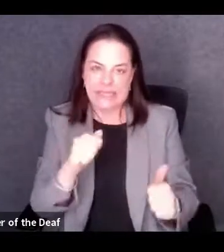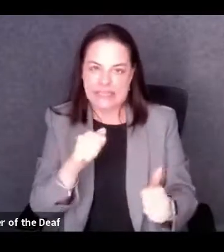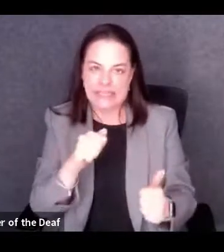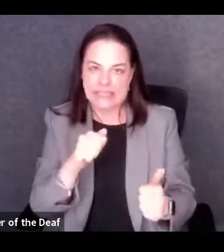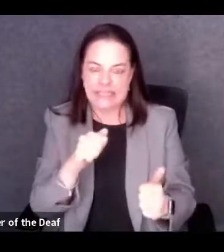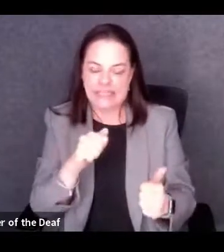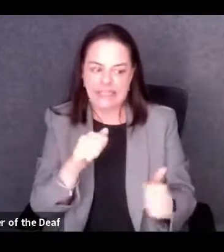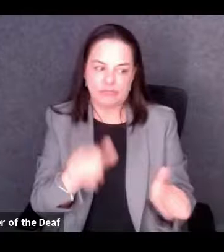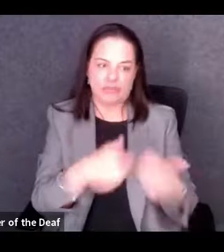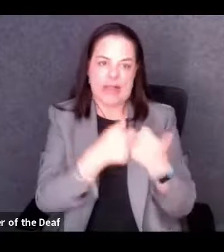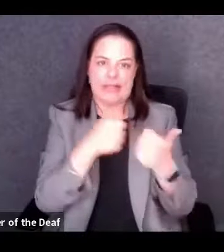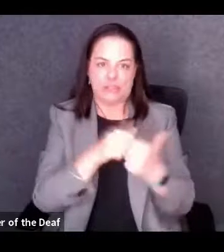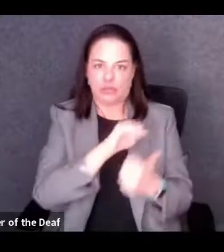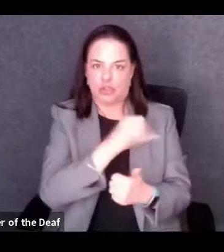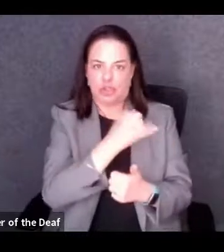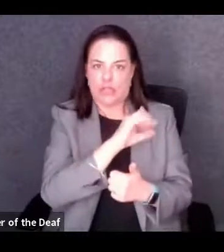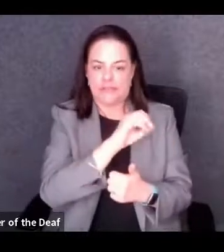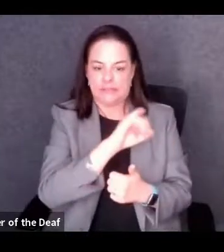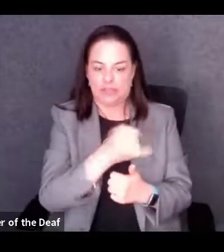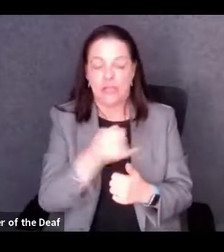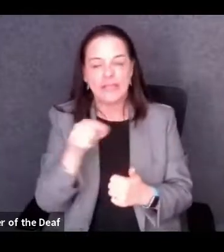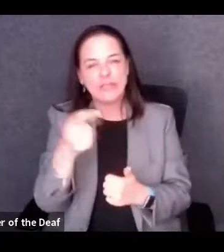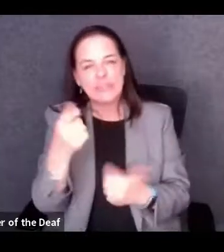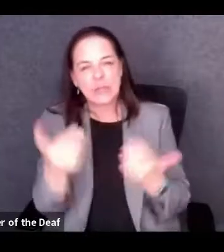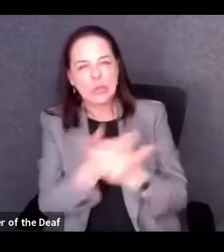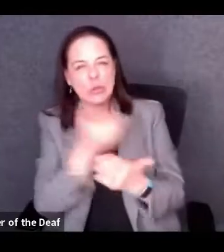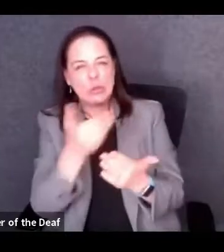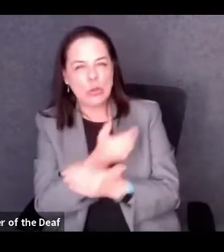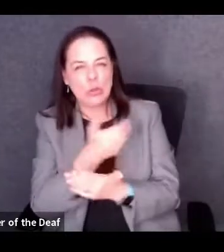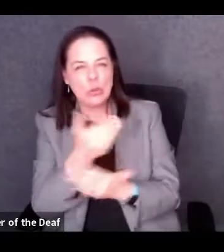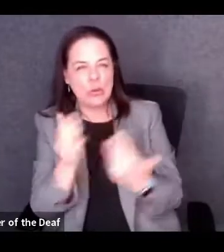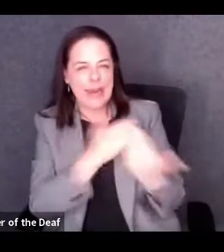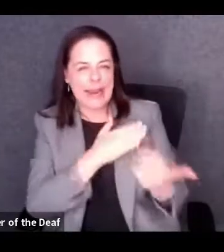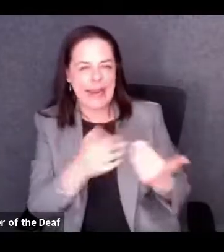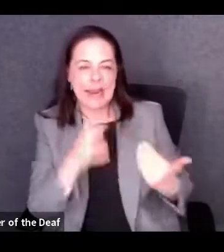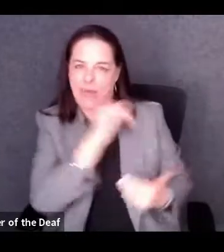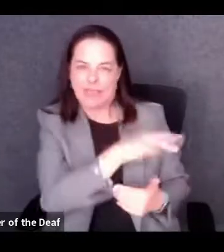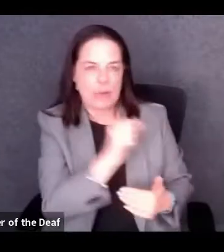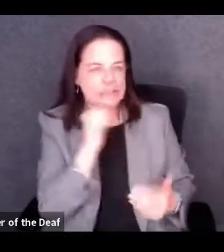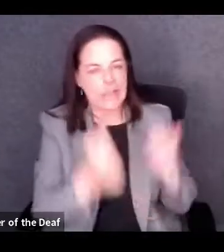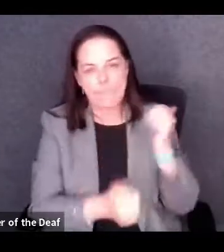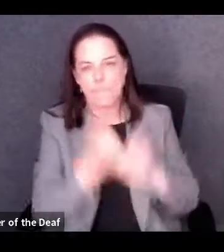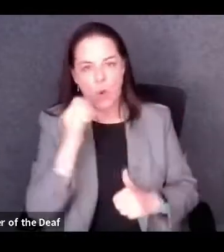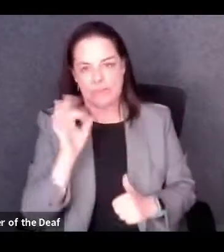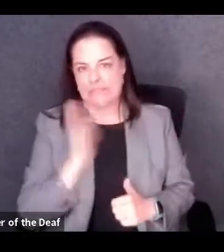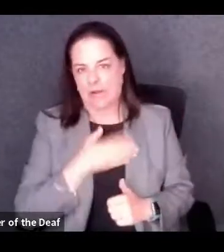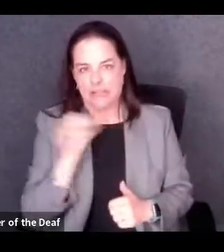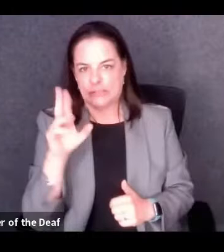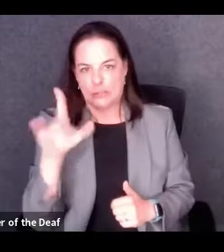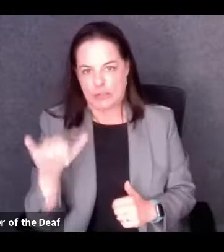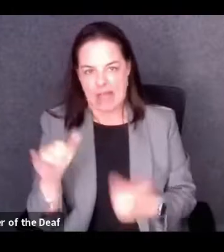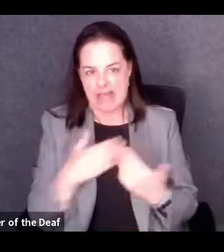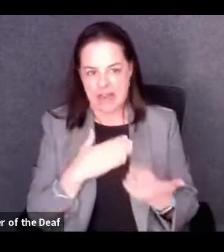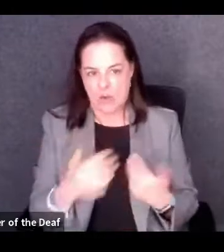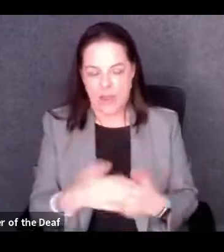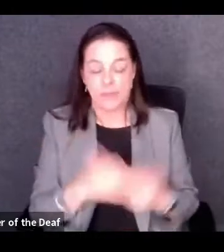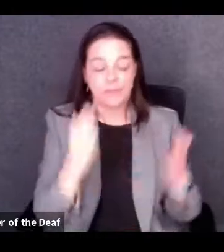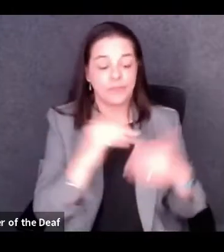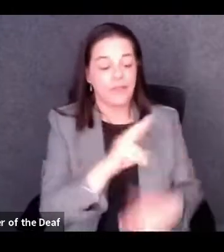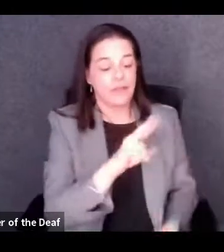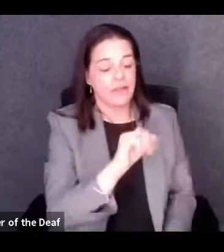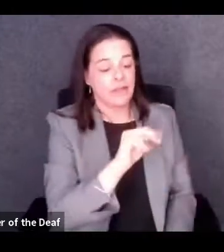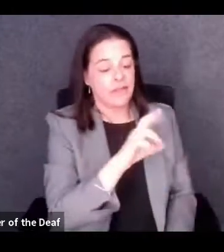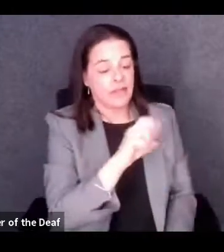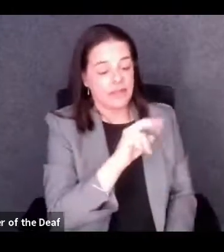was relatively new coming in with our supply anyway, and it wasn't the bulk of our supply. All right, Vincent with Knox